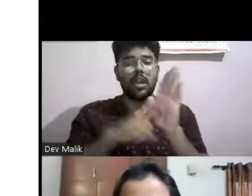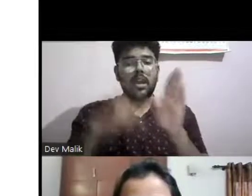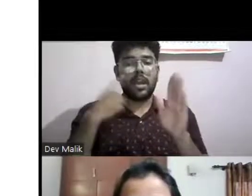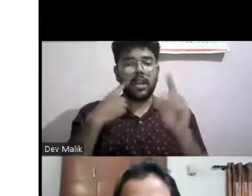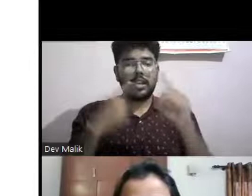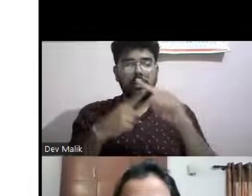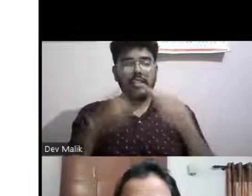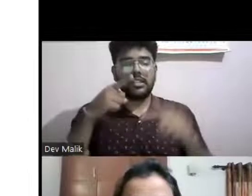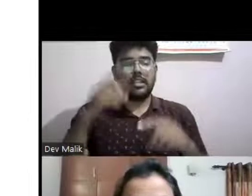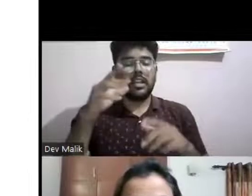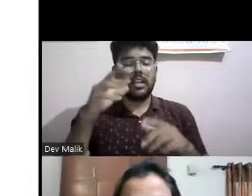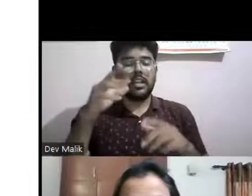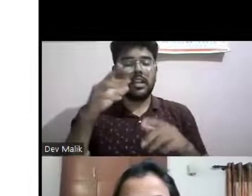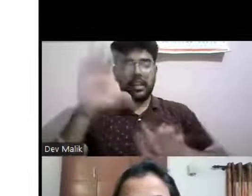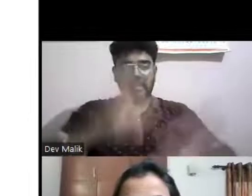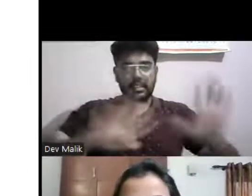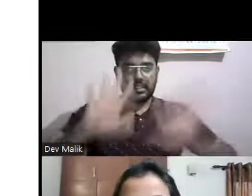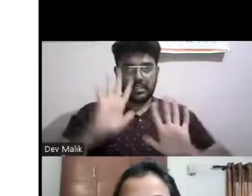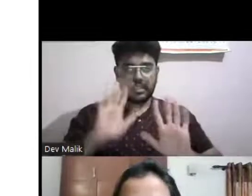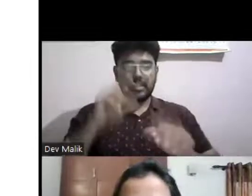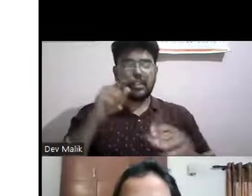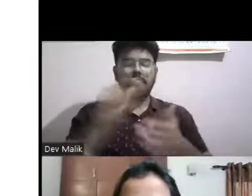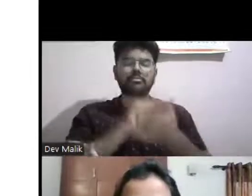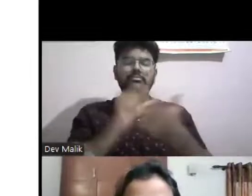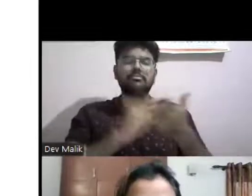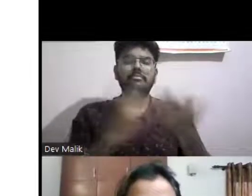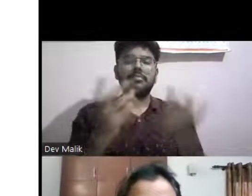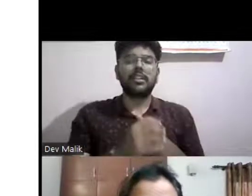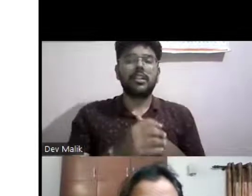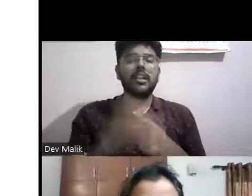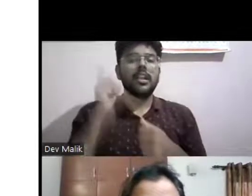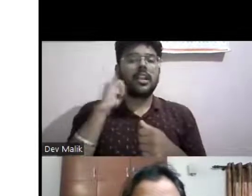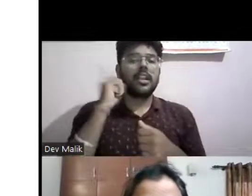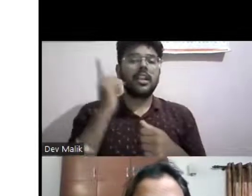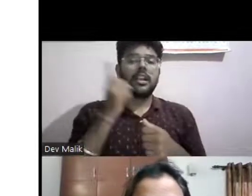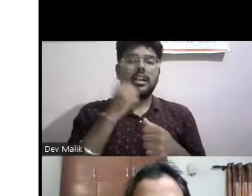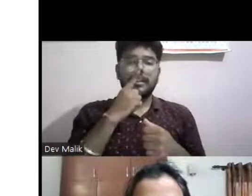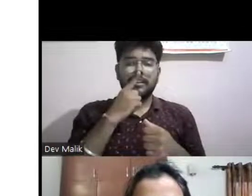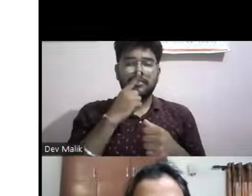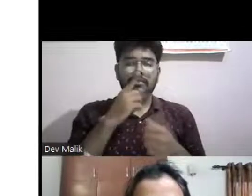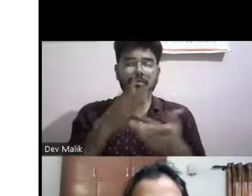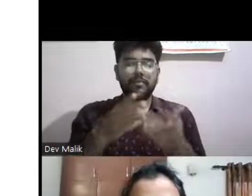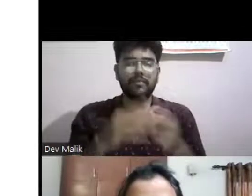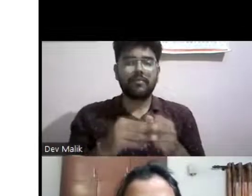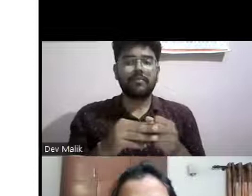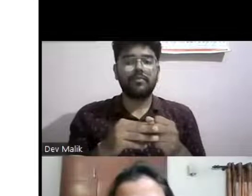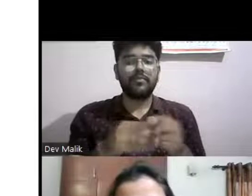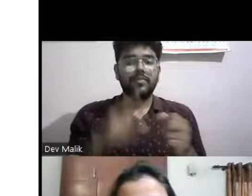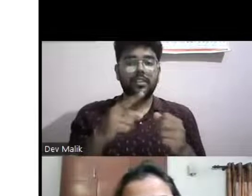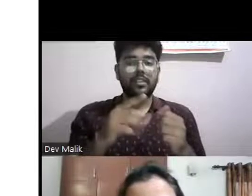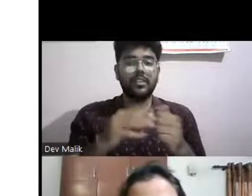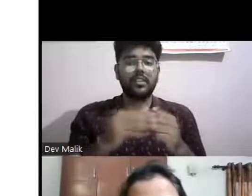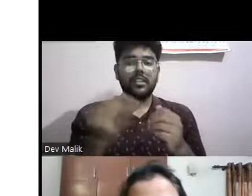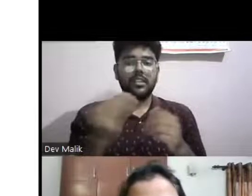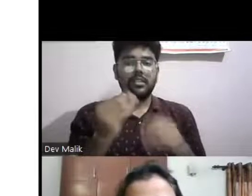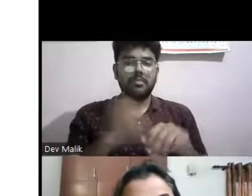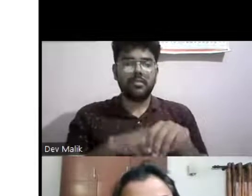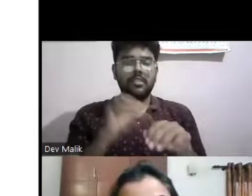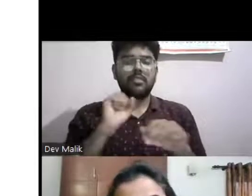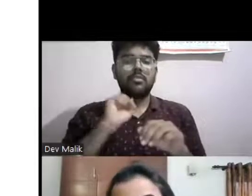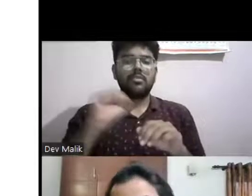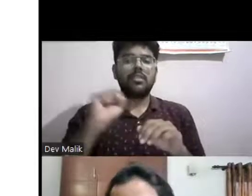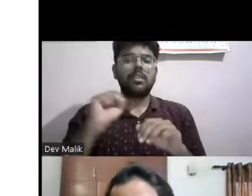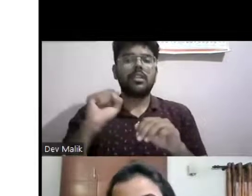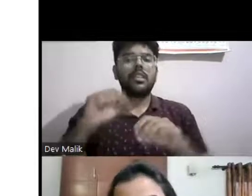she writes here about the deaf ways. And this is something from her autobiography,